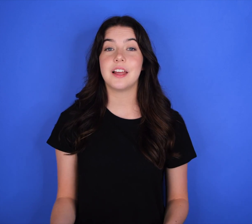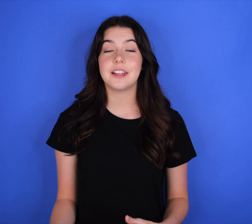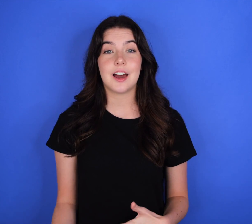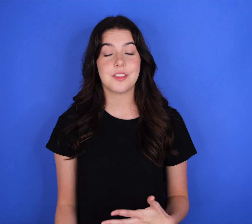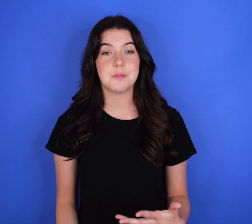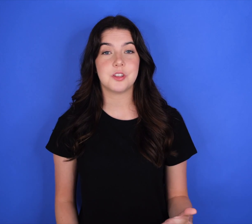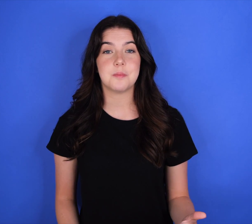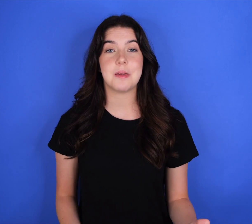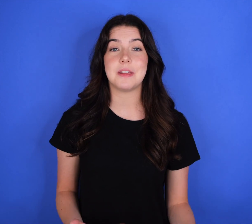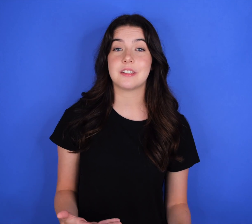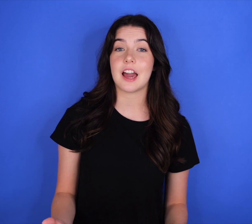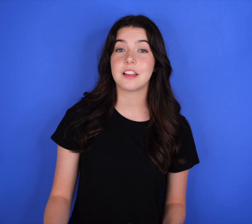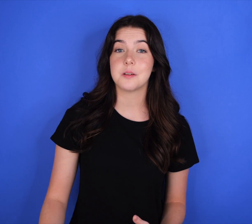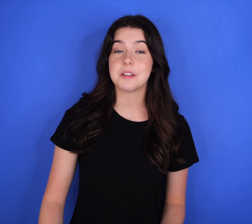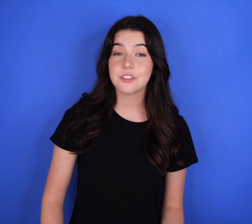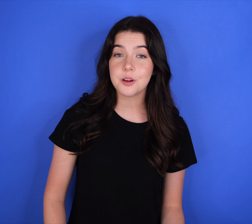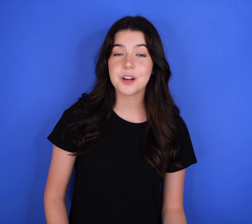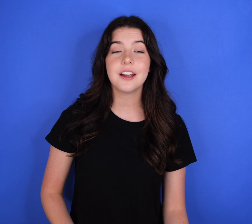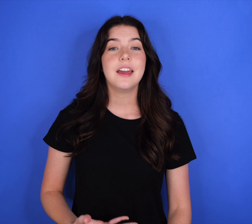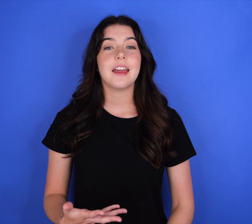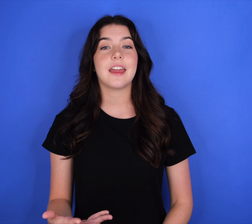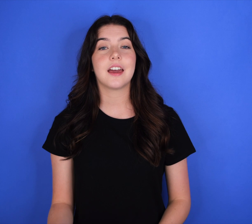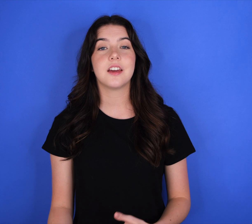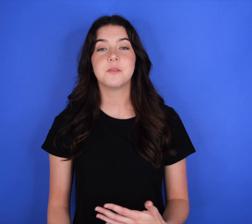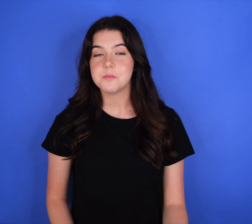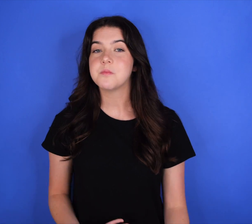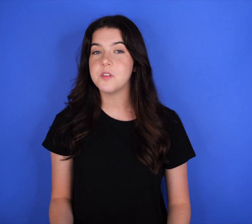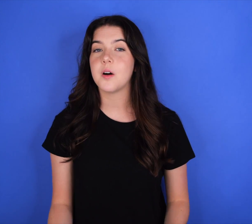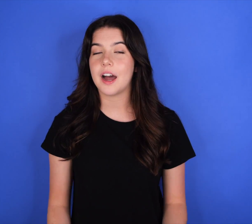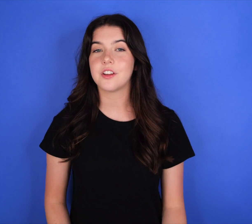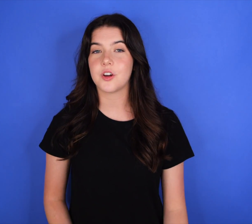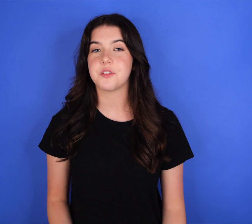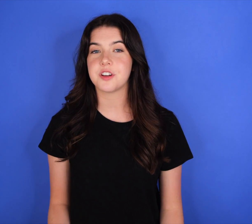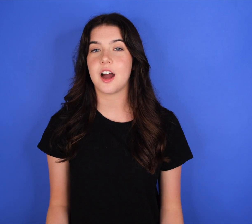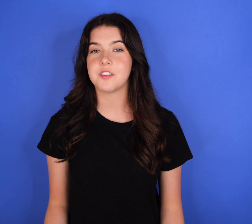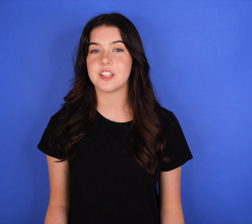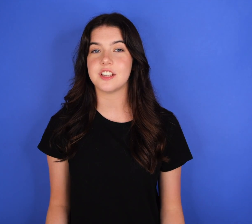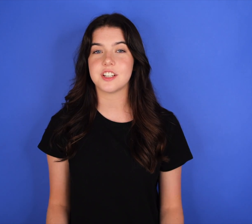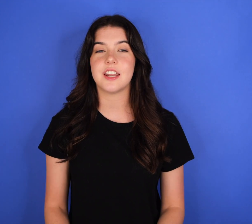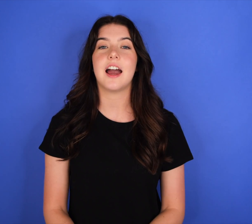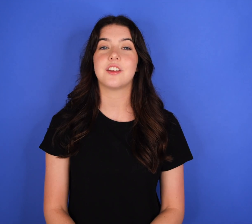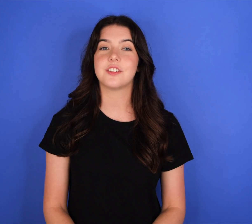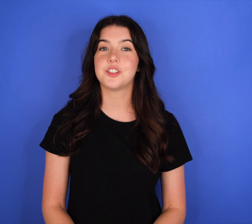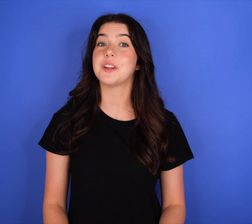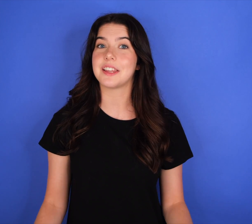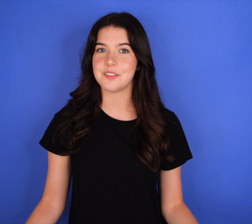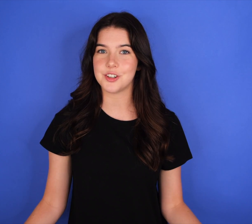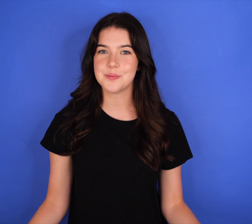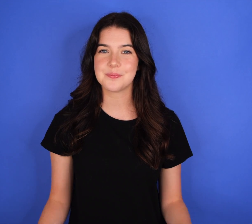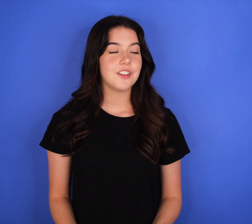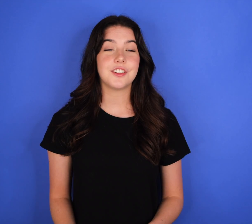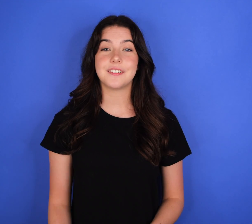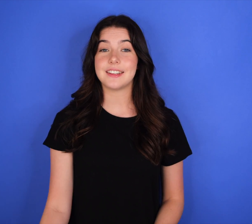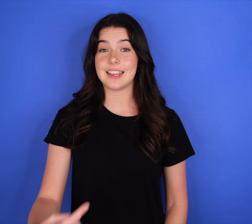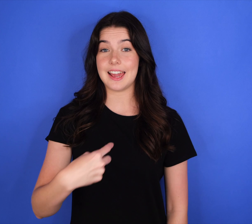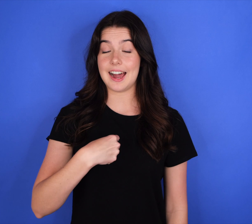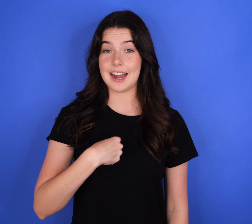allow them to maybe sign a little bit slower and know how to go through the conversation at a student level. So you're going to say,